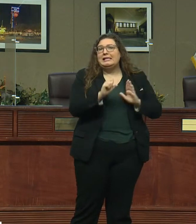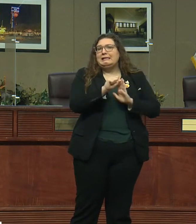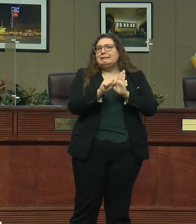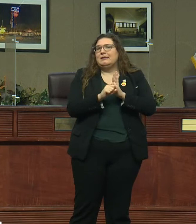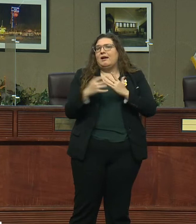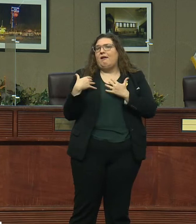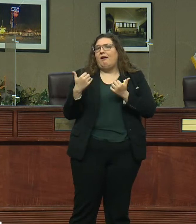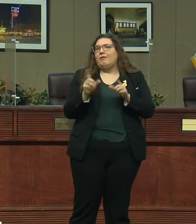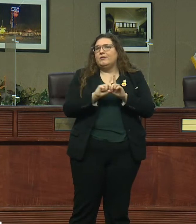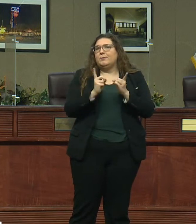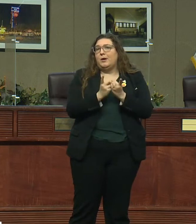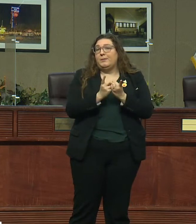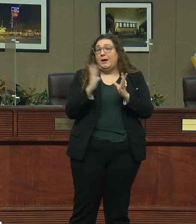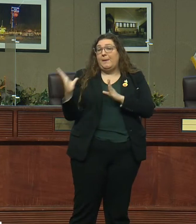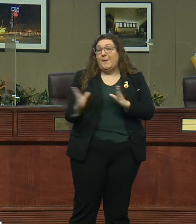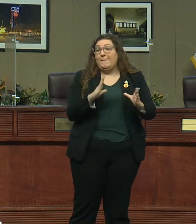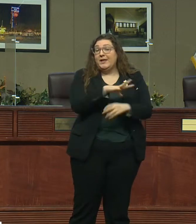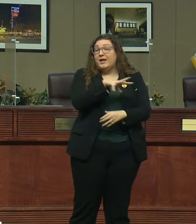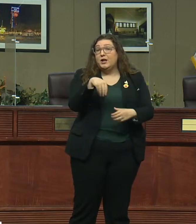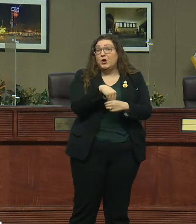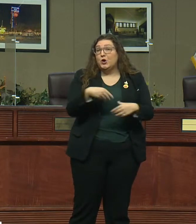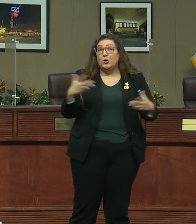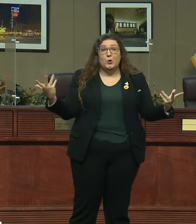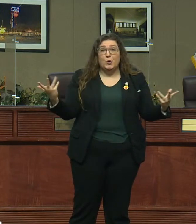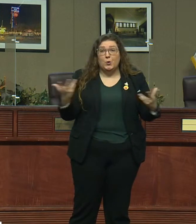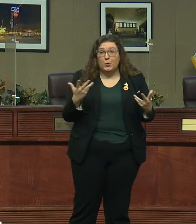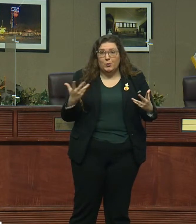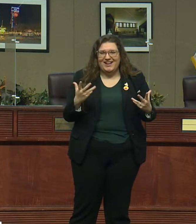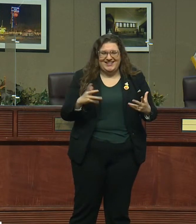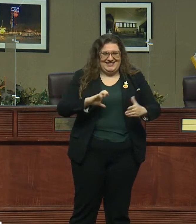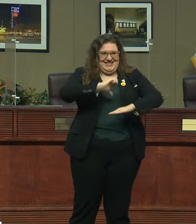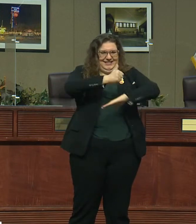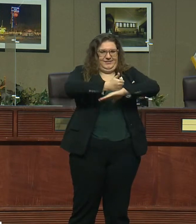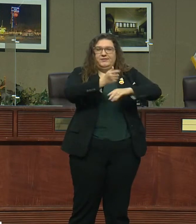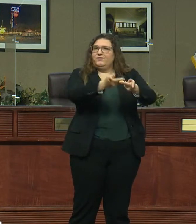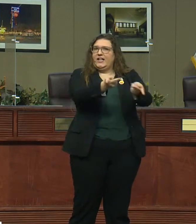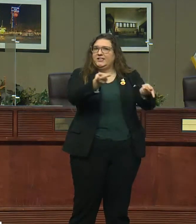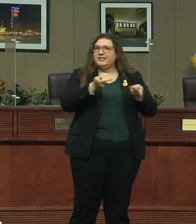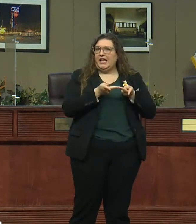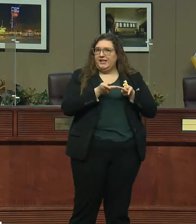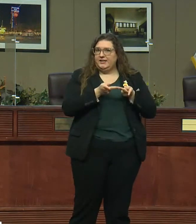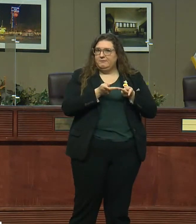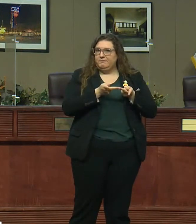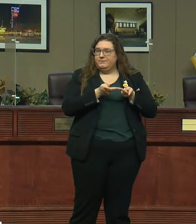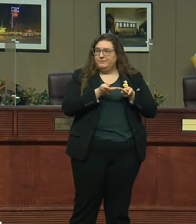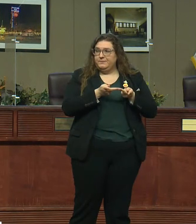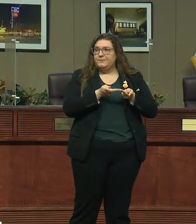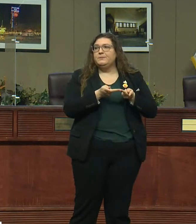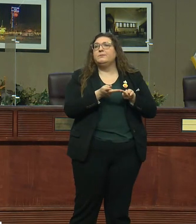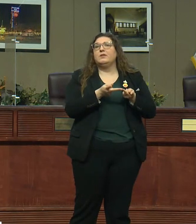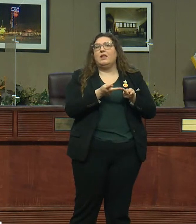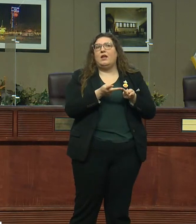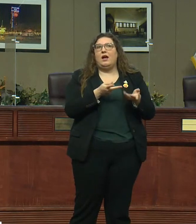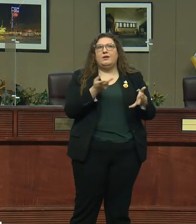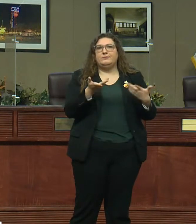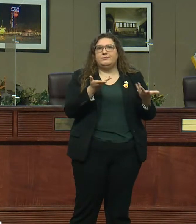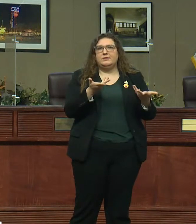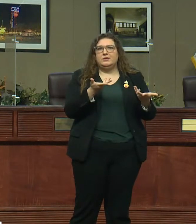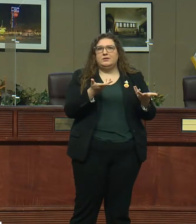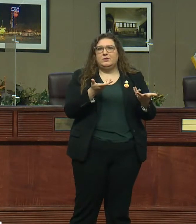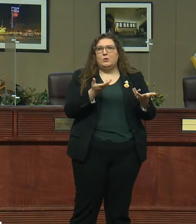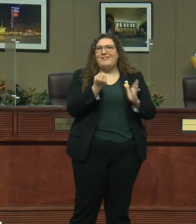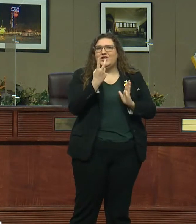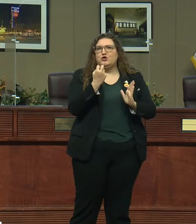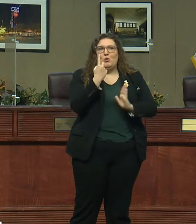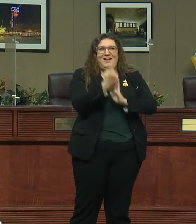planning include a fixed site where we will conduct 12-hour